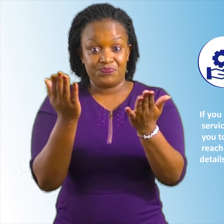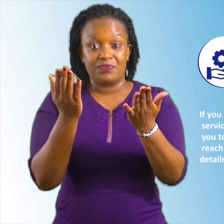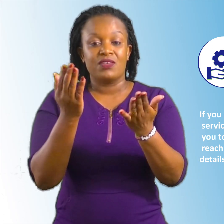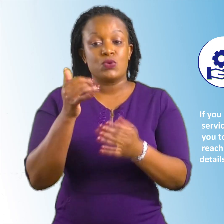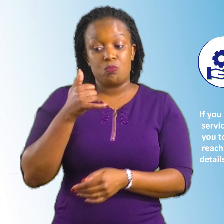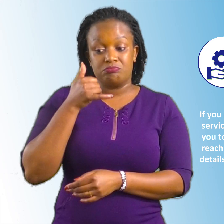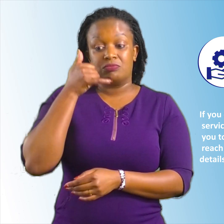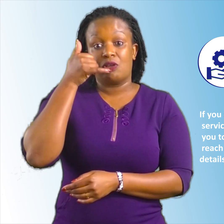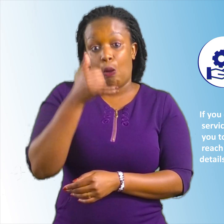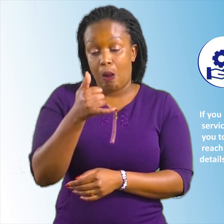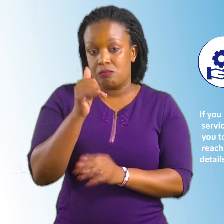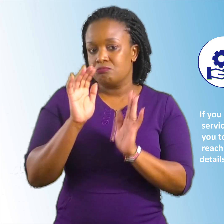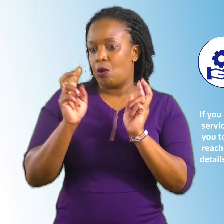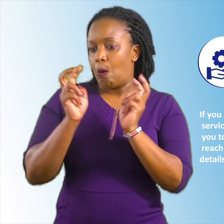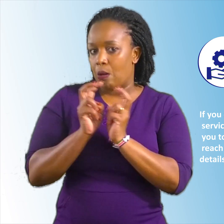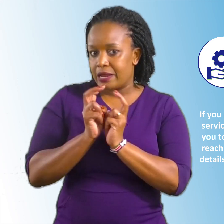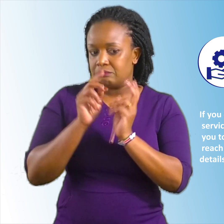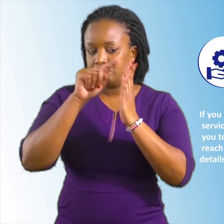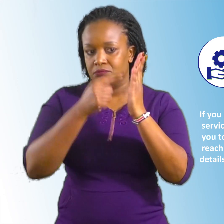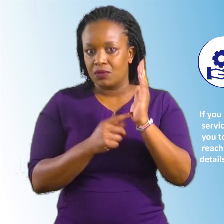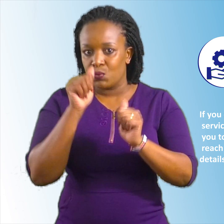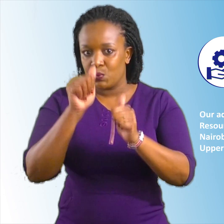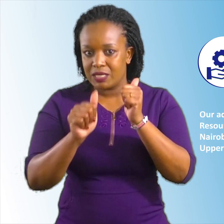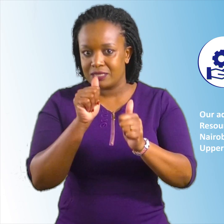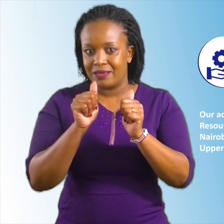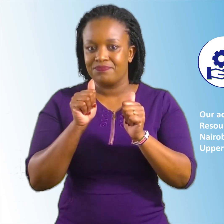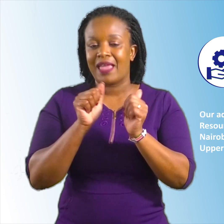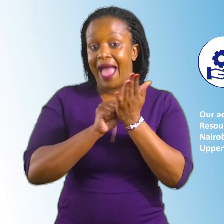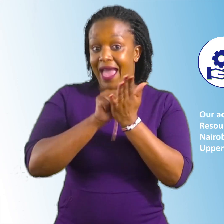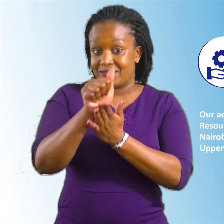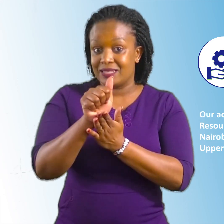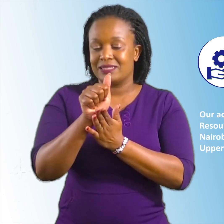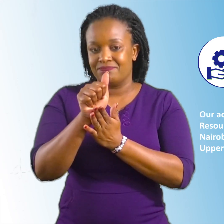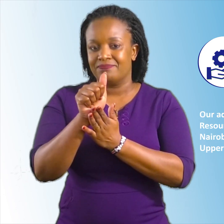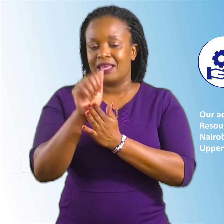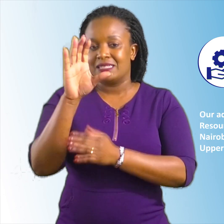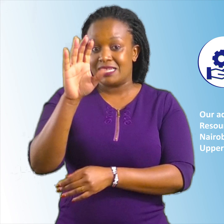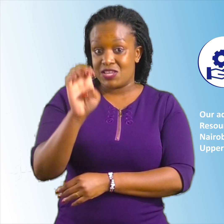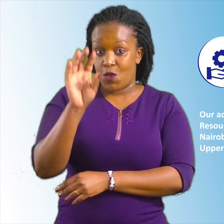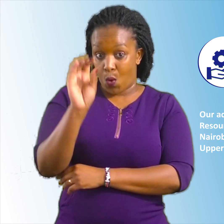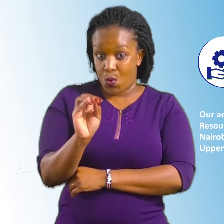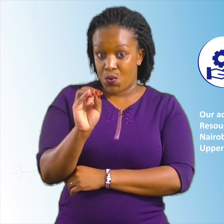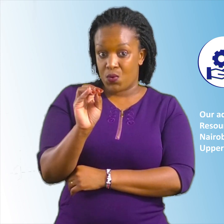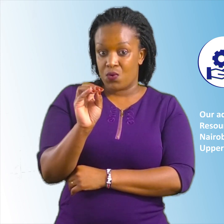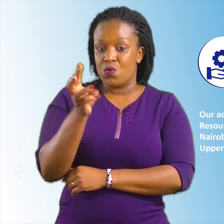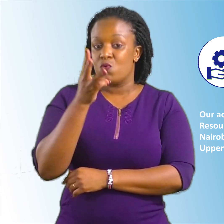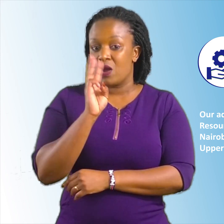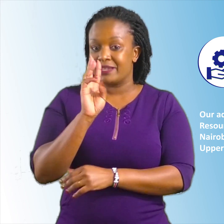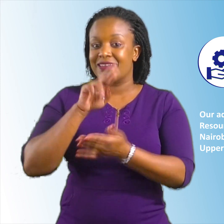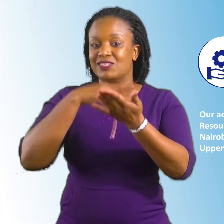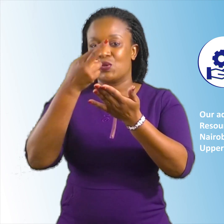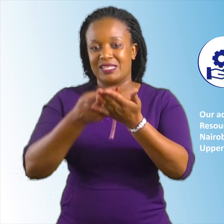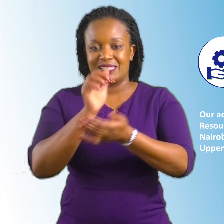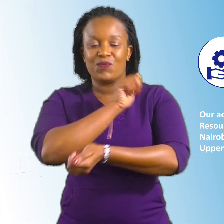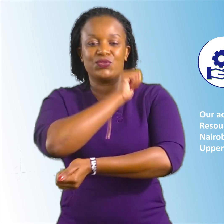out to us through the following contact details. Our address: the Chief Executive Officer, Water